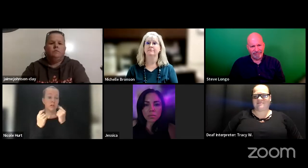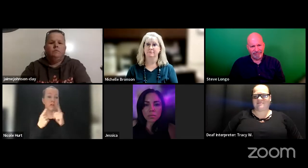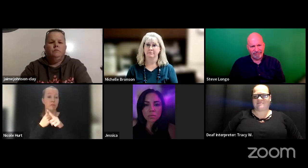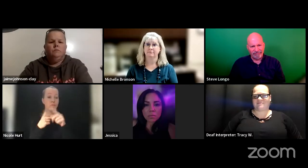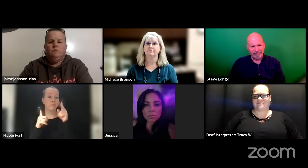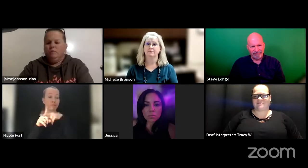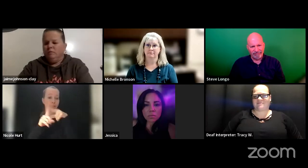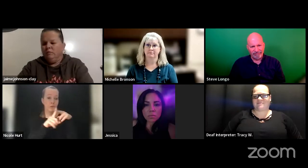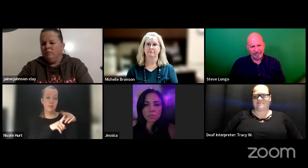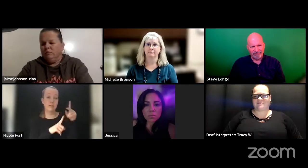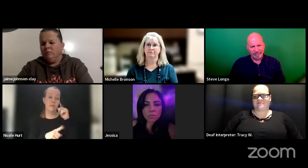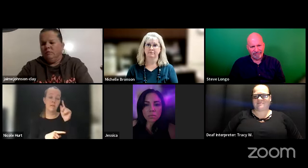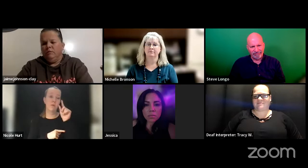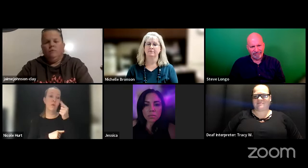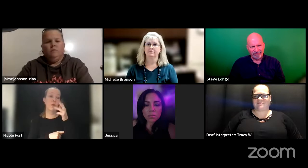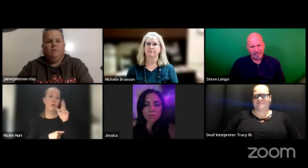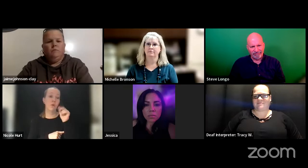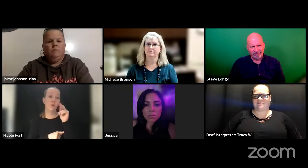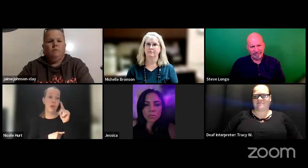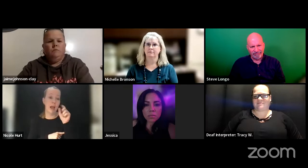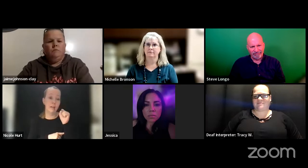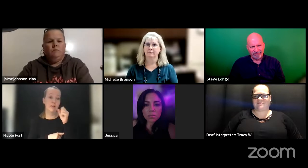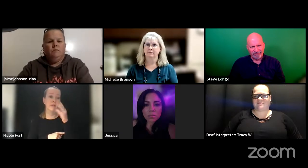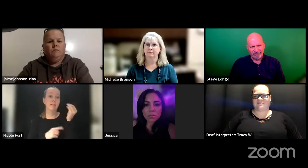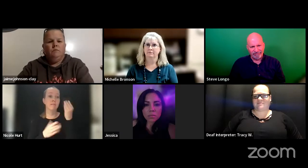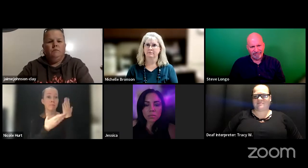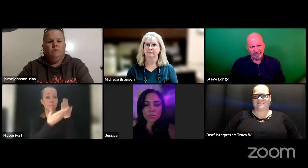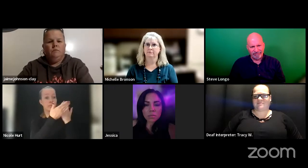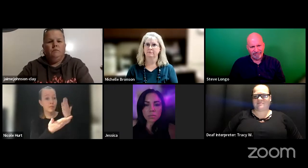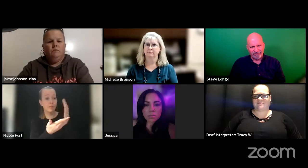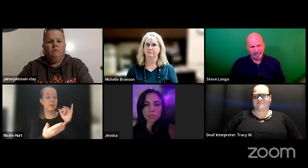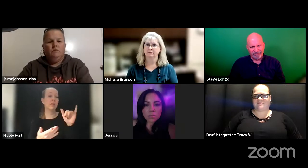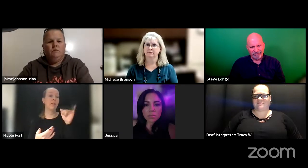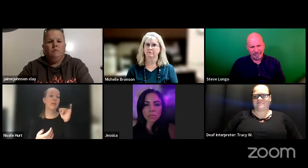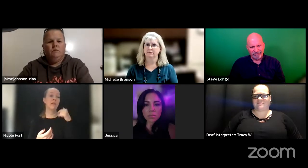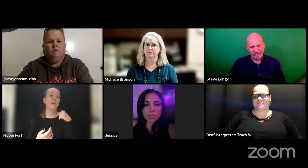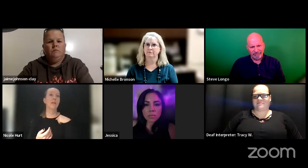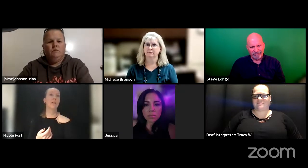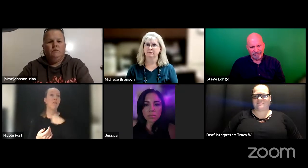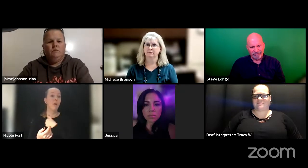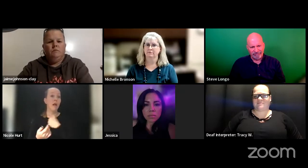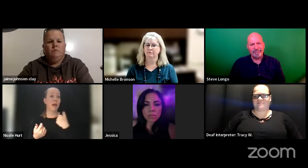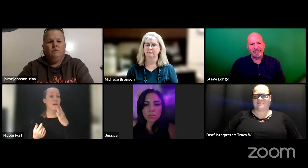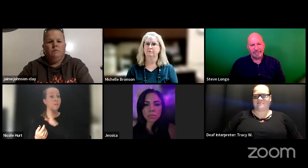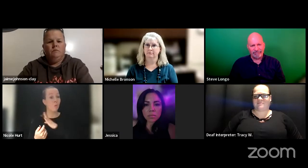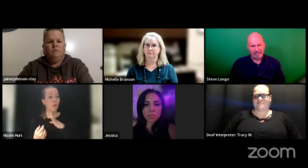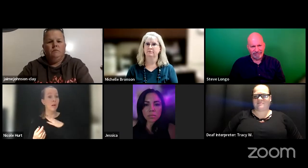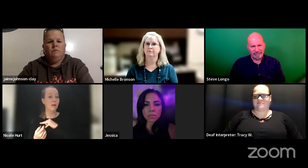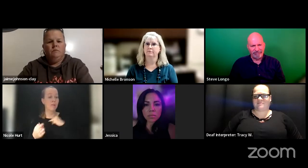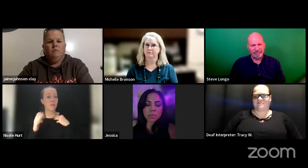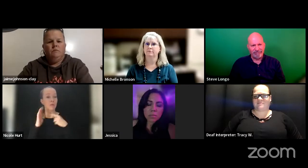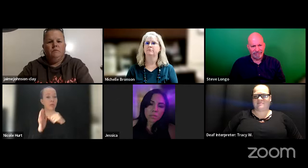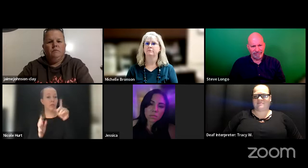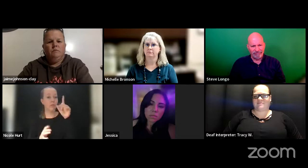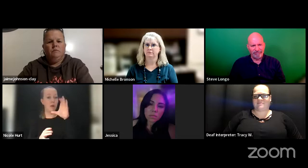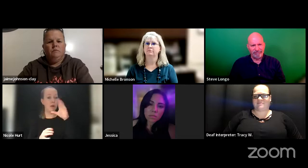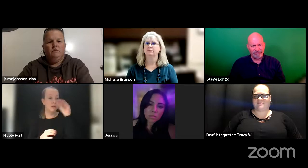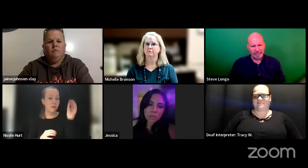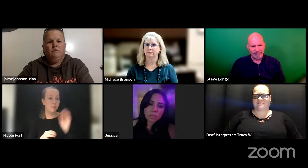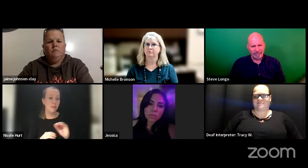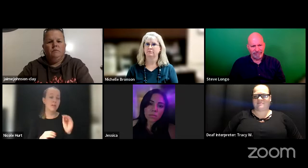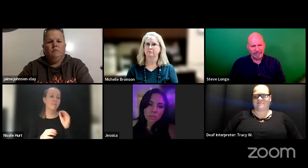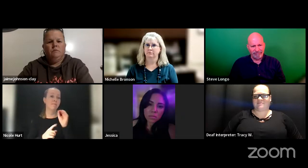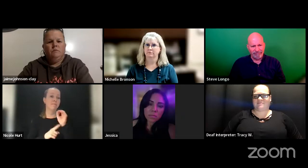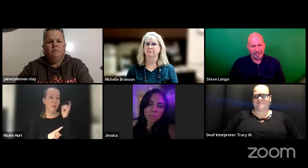organization. That truly does help Michelle in applying for the various grants that she is applying for